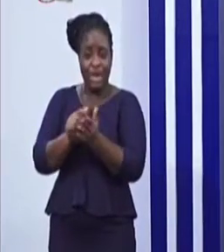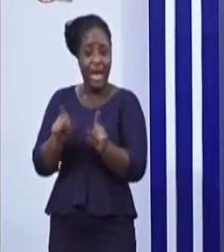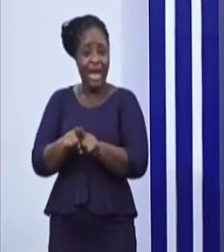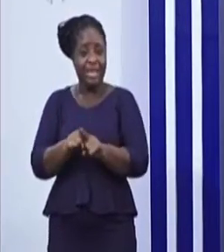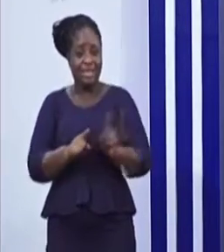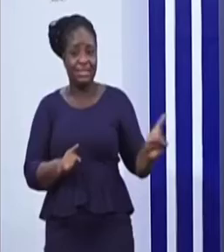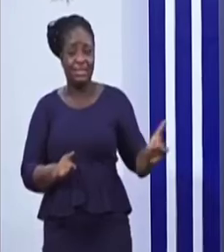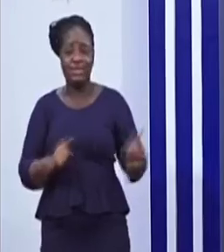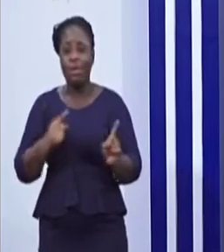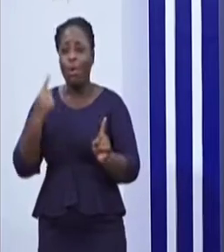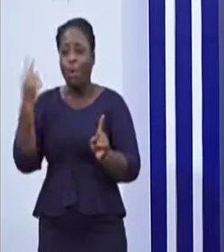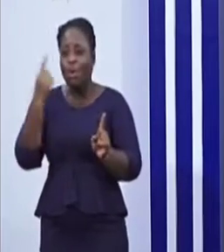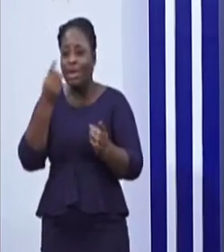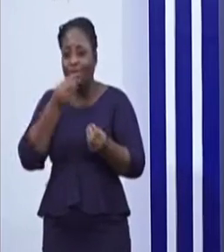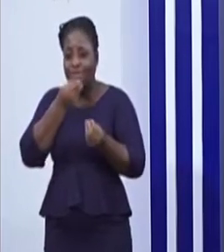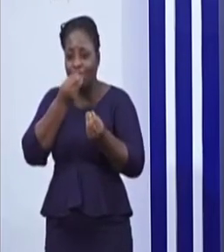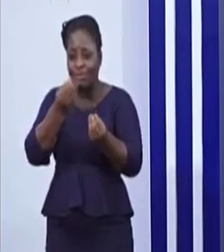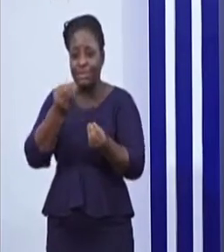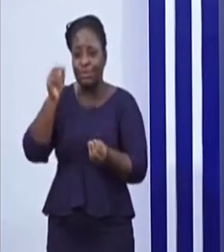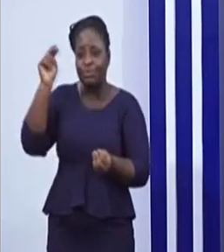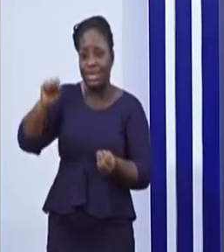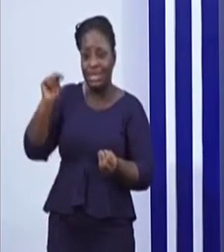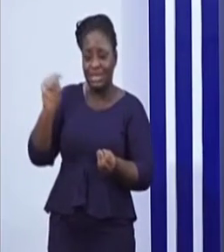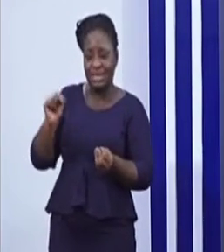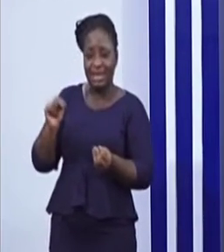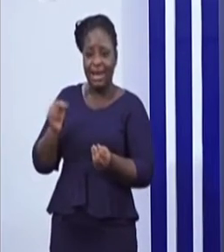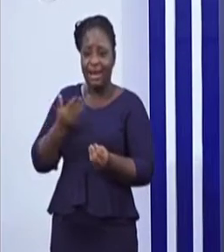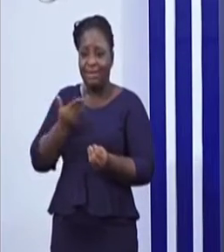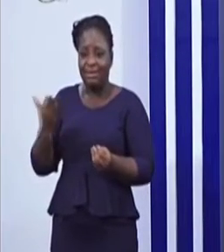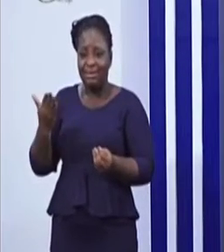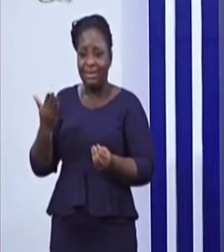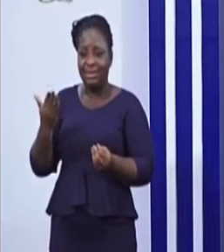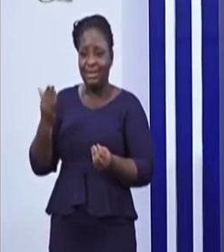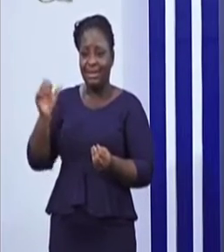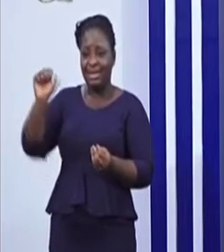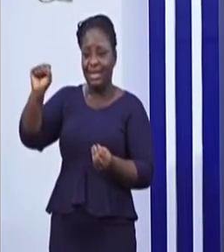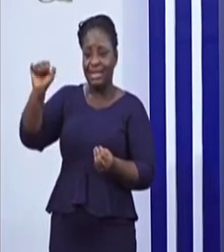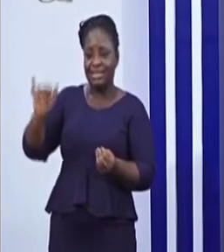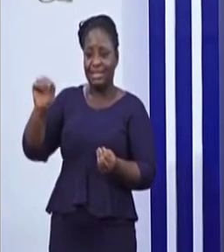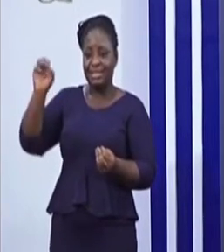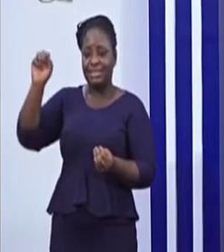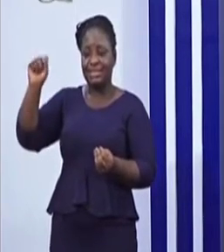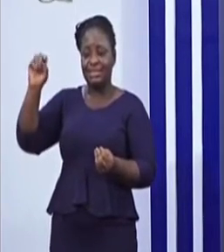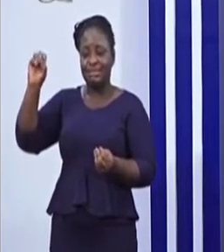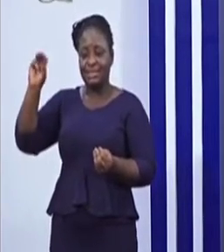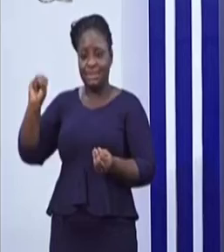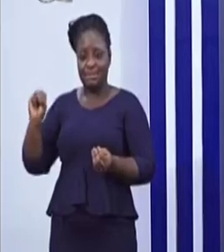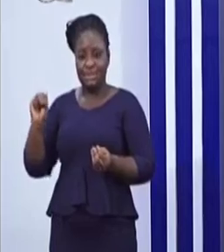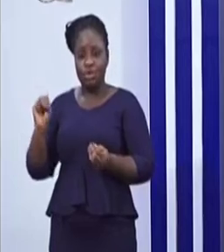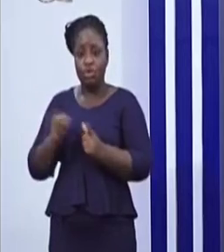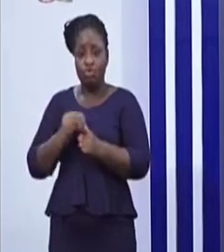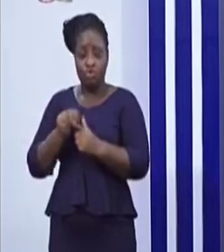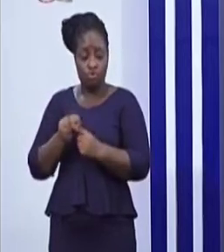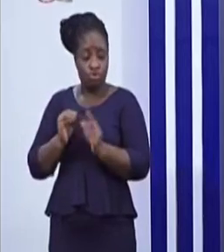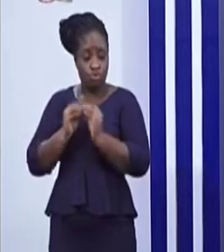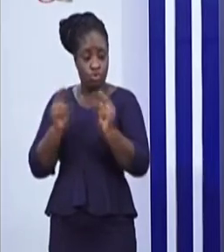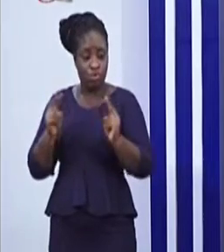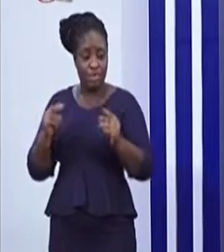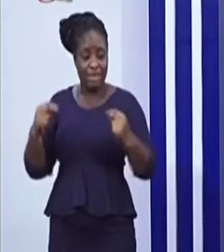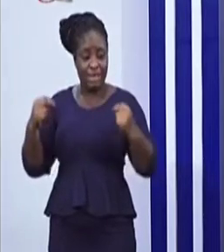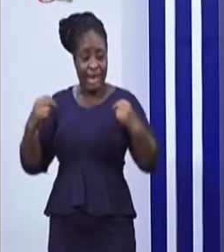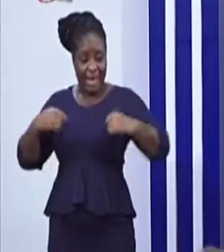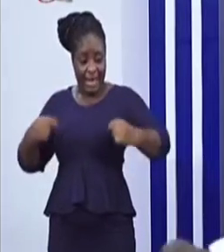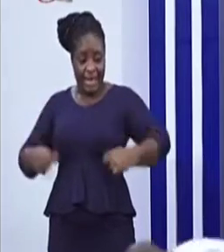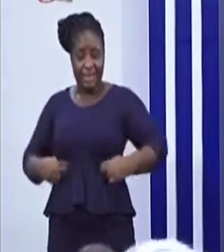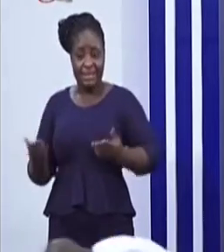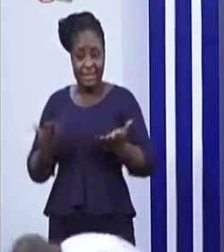the only information that we need are the symptoms, locations, and the numbers so that the Ghana Health Service